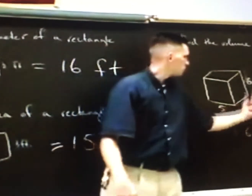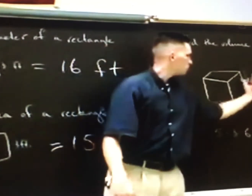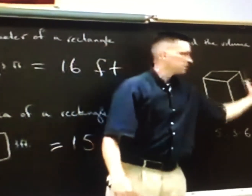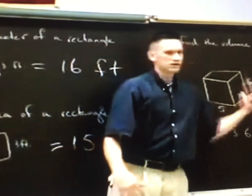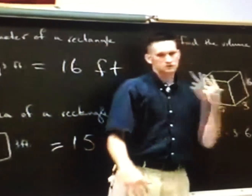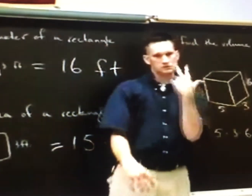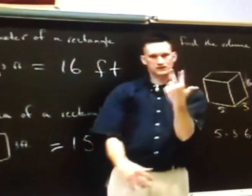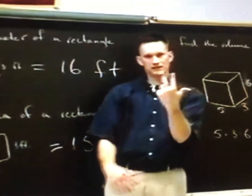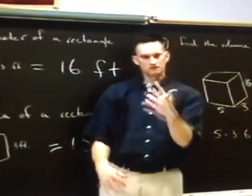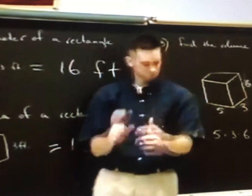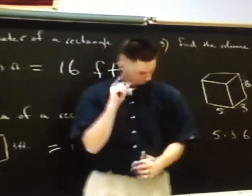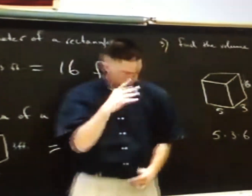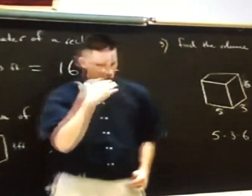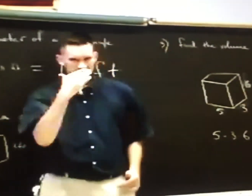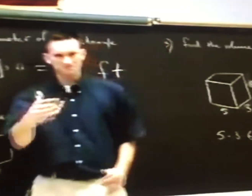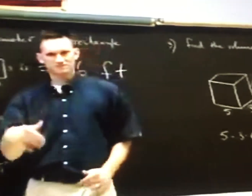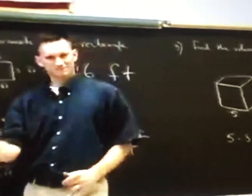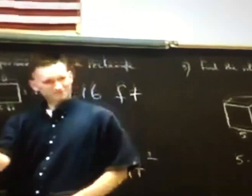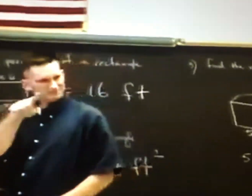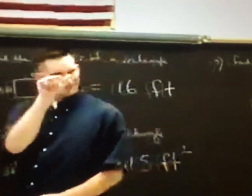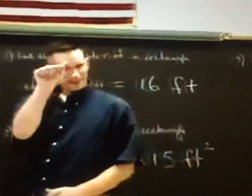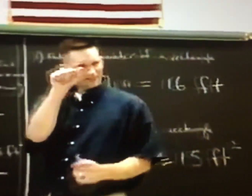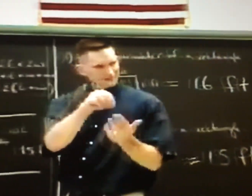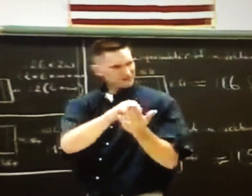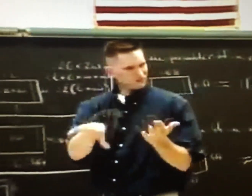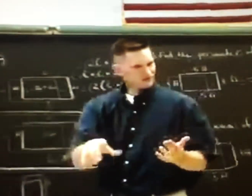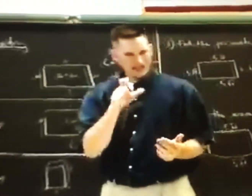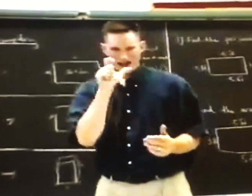Why cubed? cute. Because there's three sides. Very good.